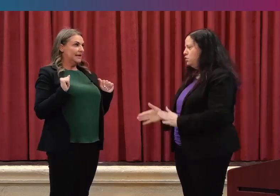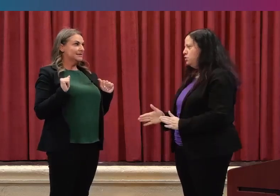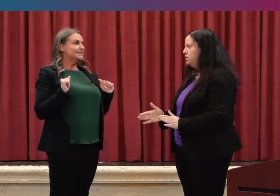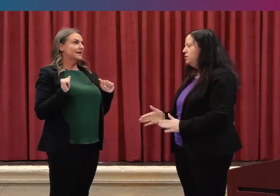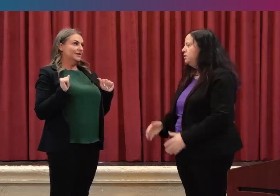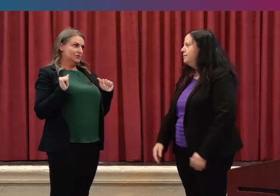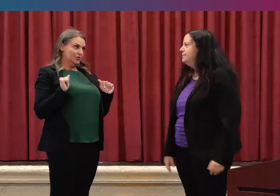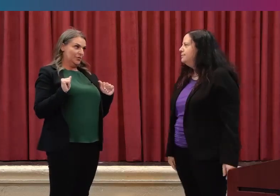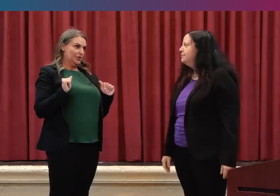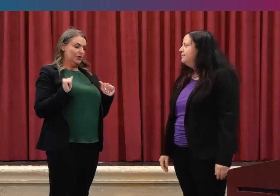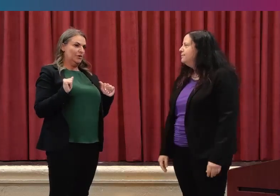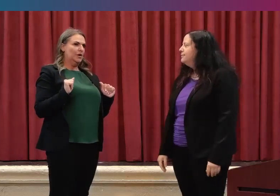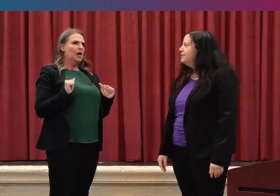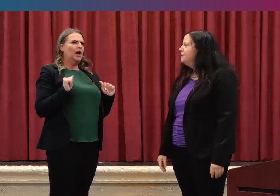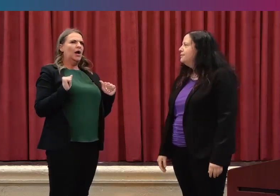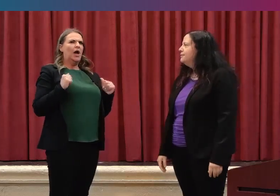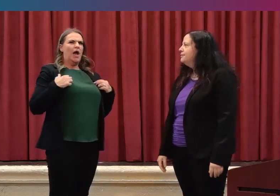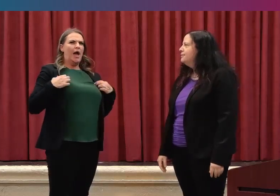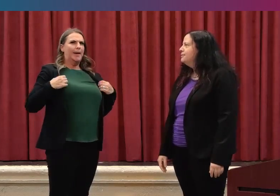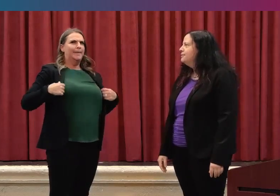I need an ASL interpreter for the appointment.